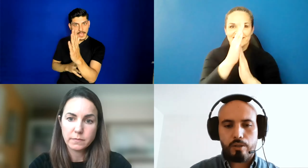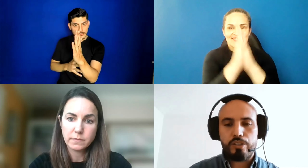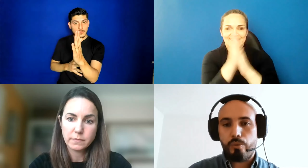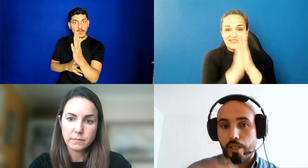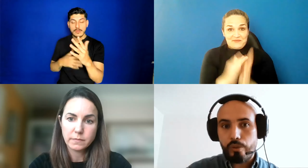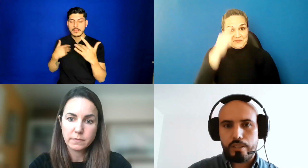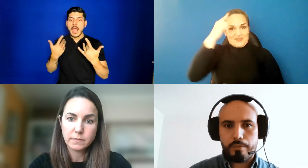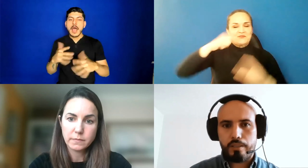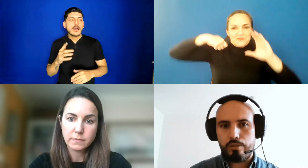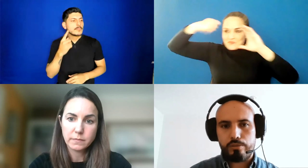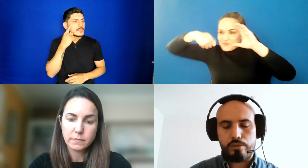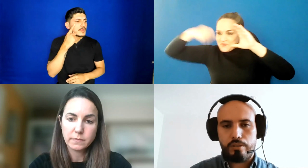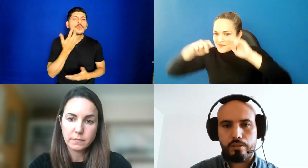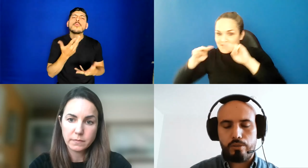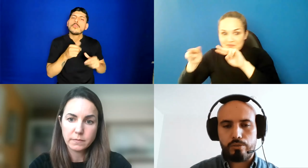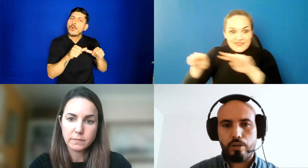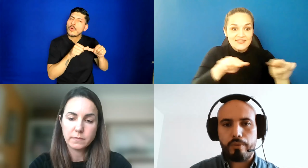The